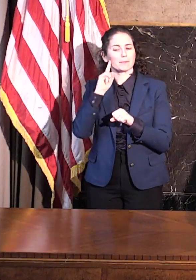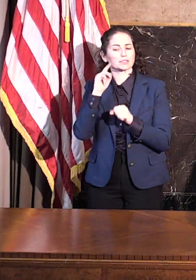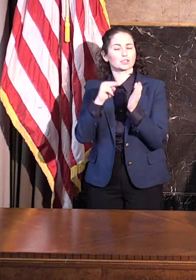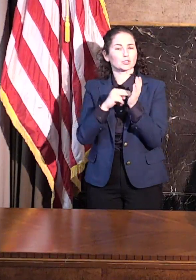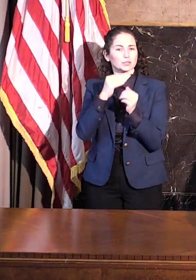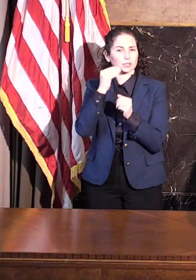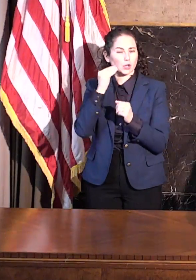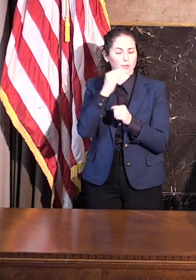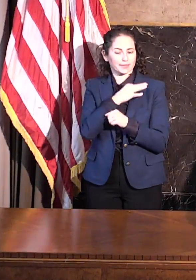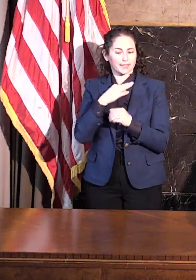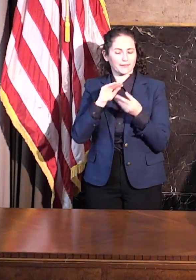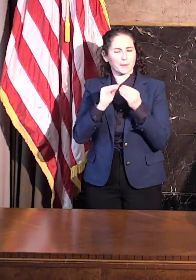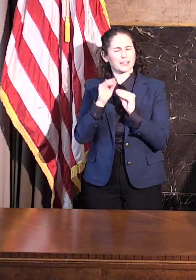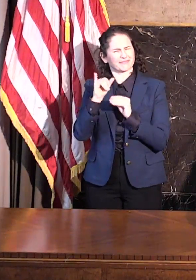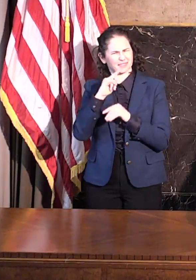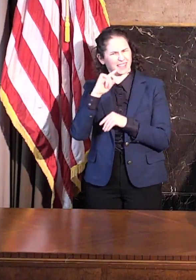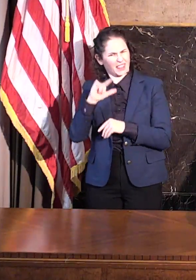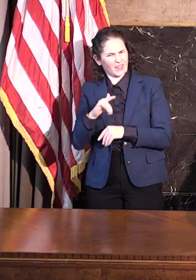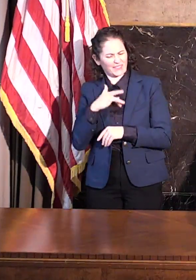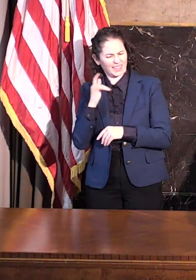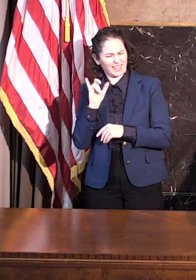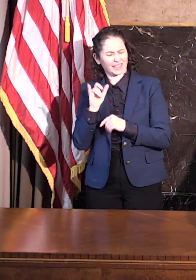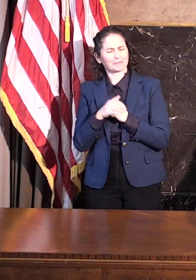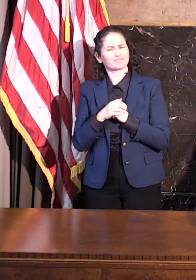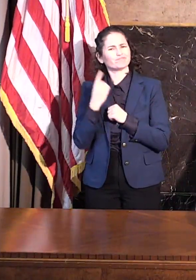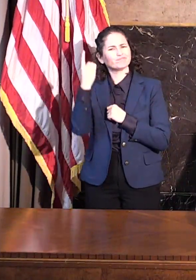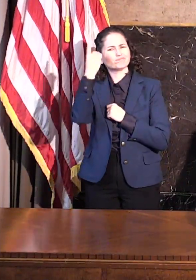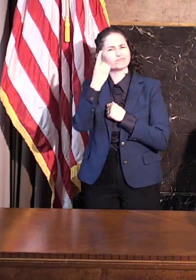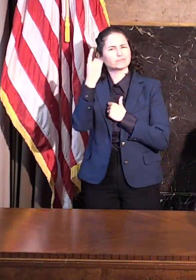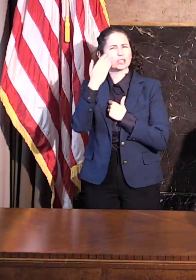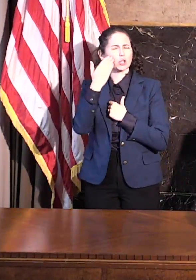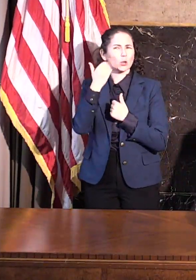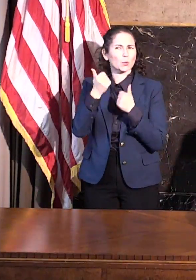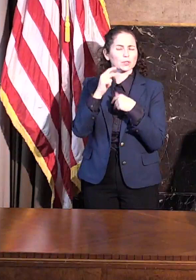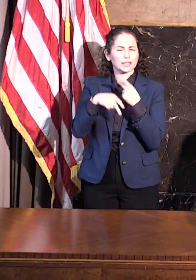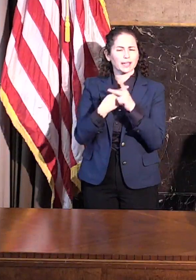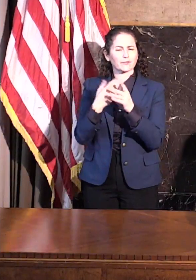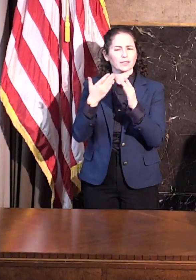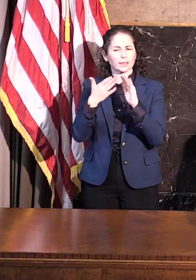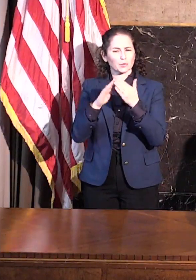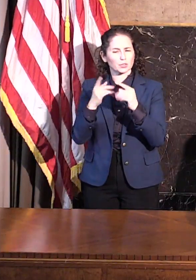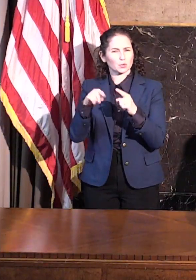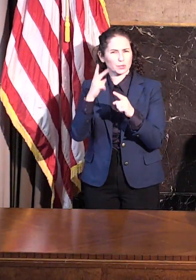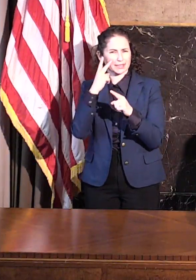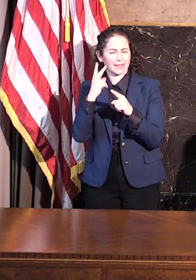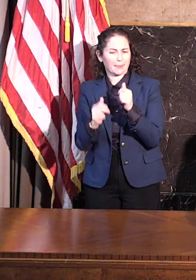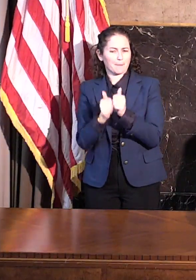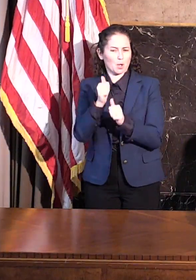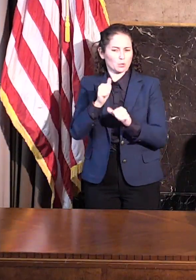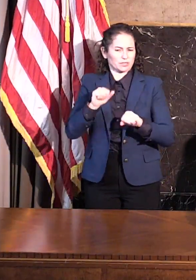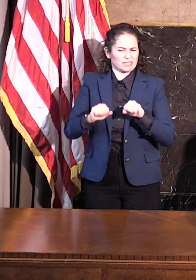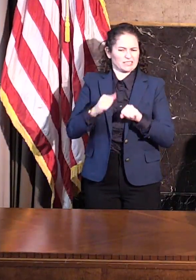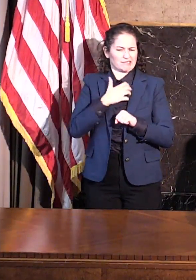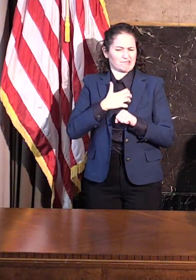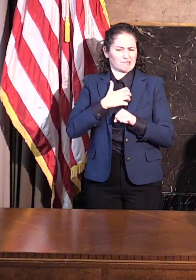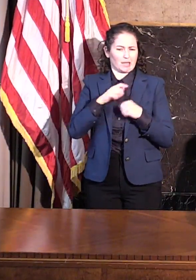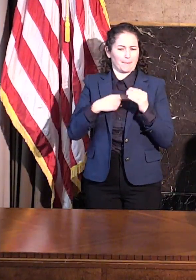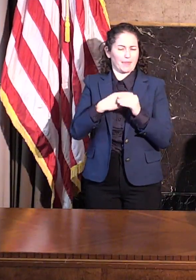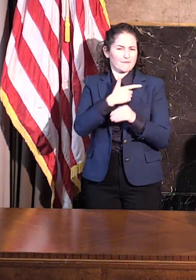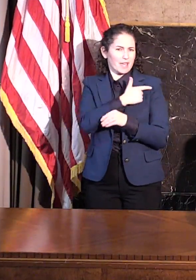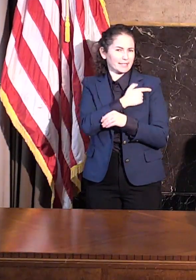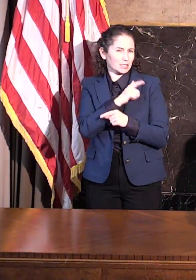Friday. So we will not be reporting on Saturday or Sunday, and we haven't been reporting on Saturdays for a while now. But we're going to